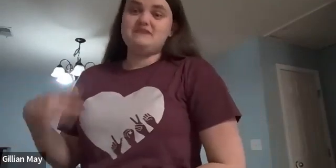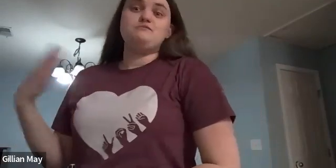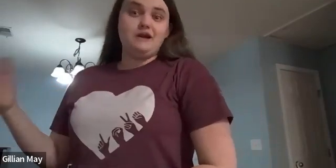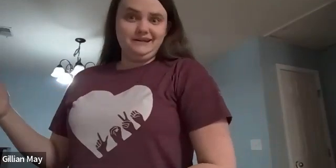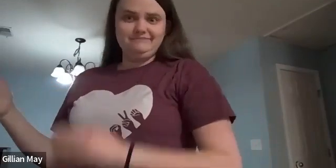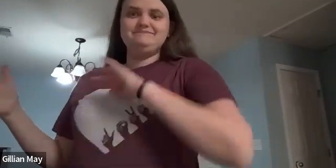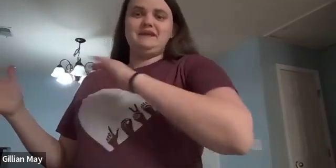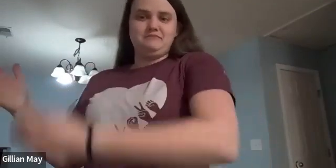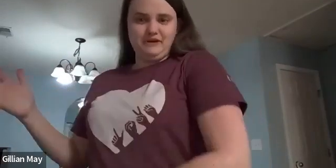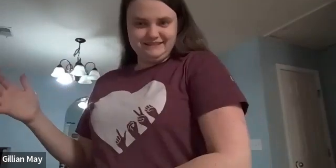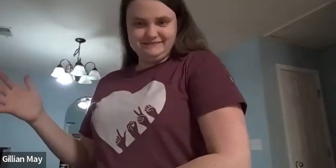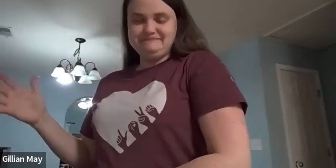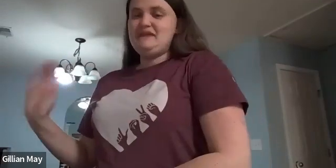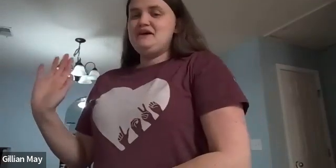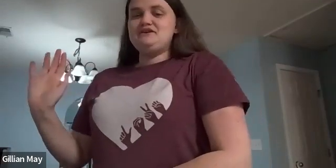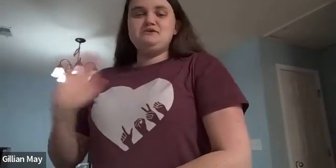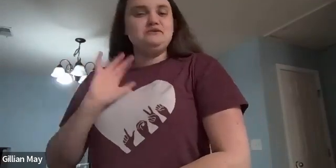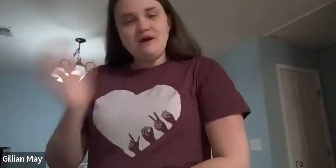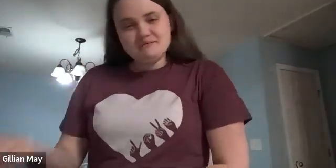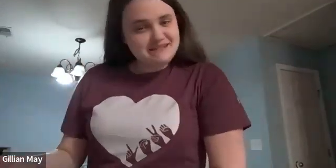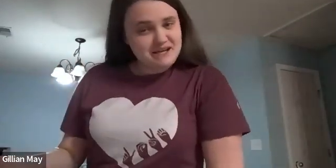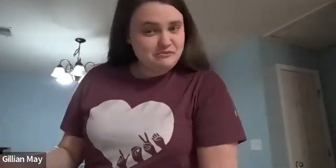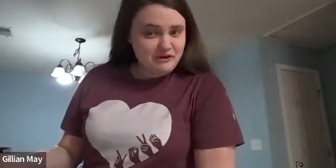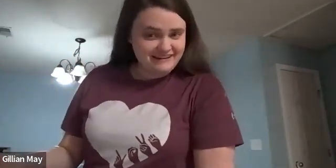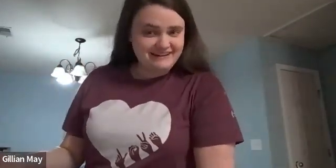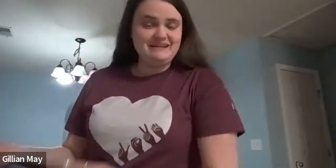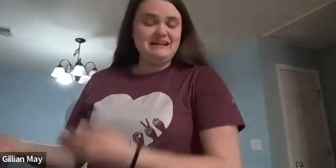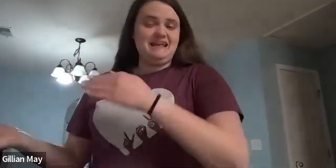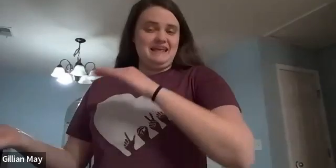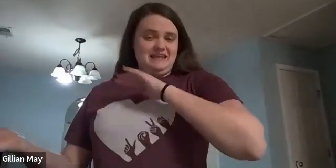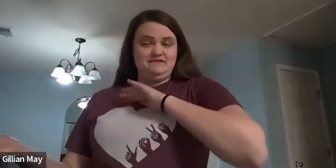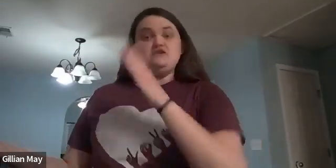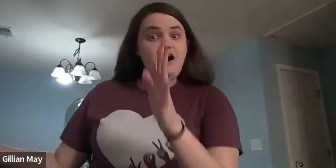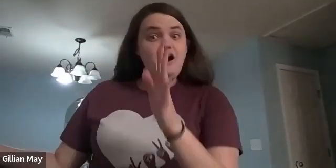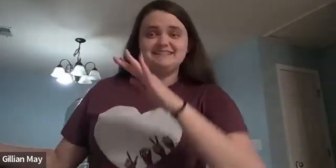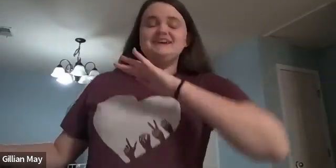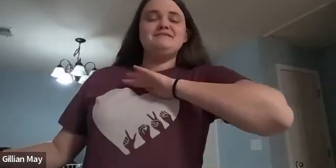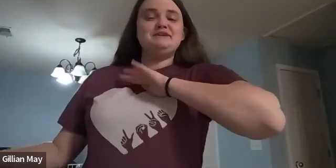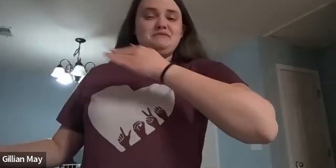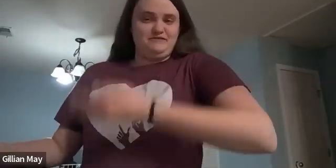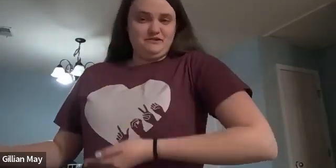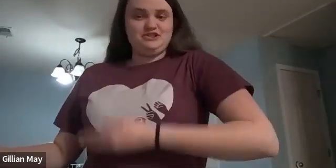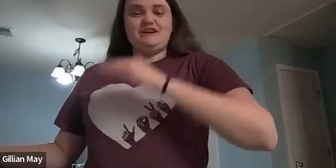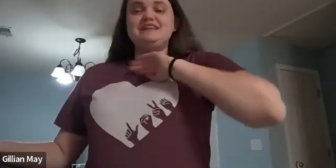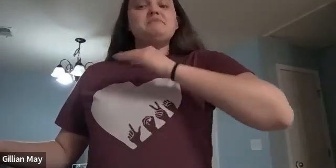for pregnant, like I'm pregnant. You do not want to be saying you're pregnant if you're not, but if you're just trying to say I'm